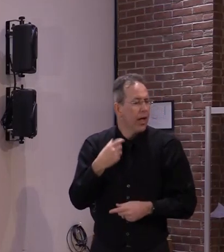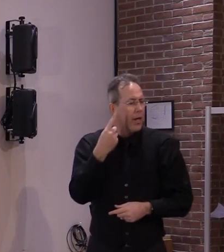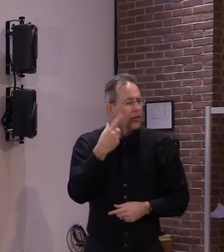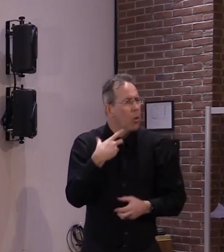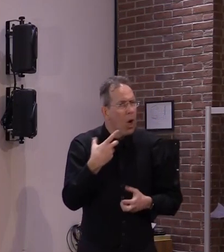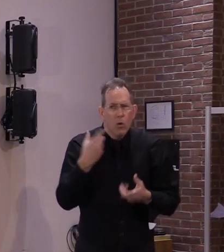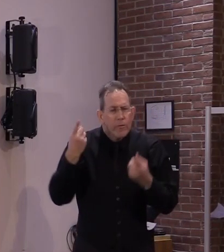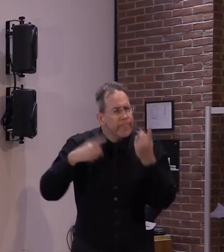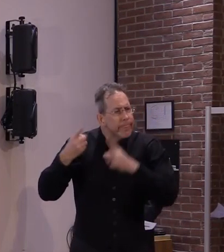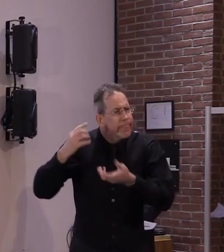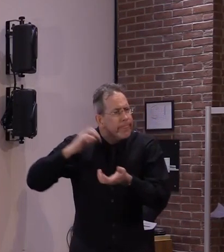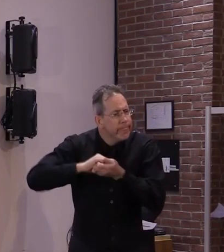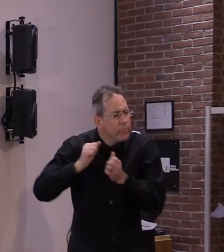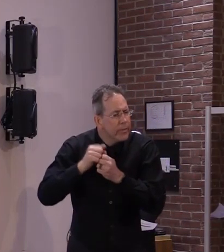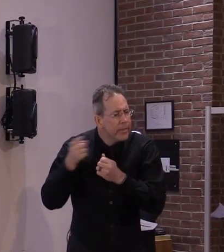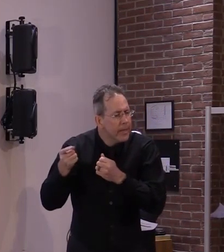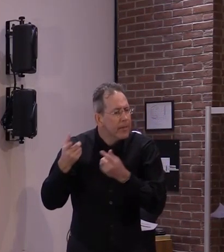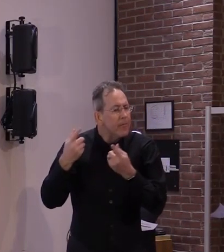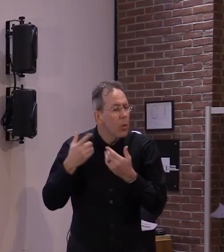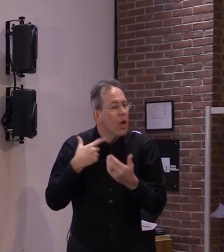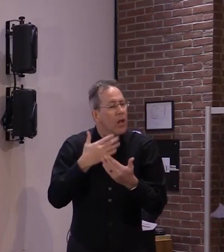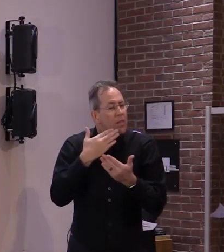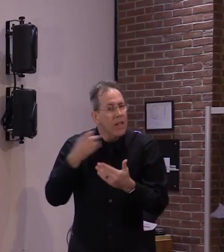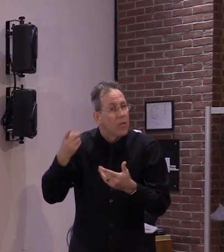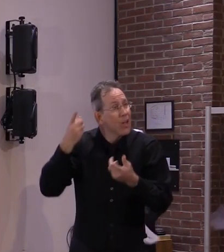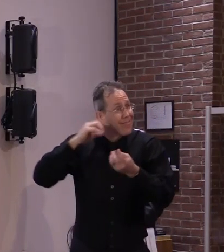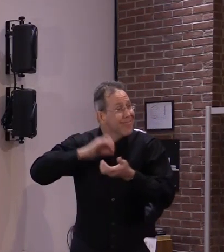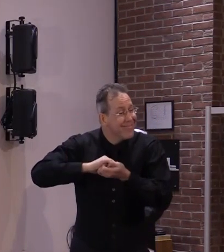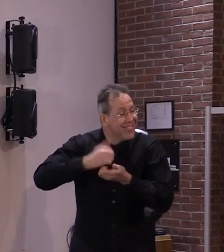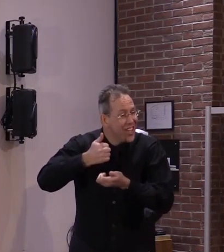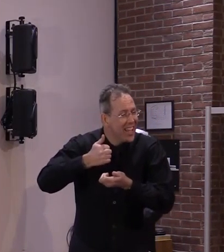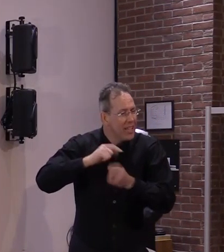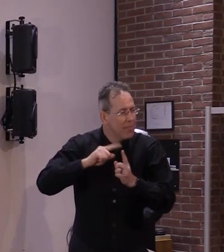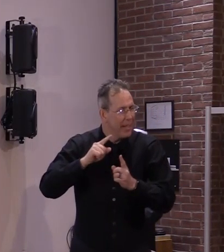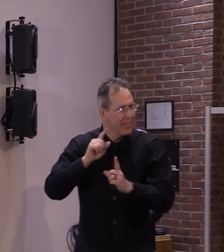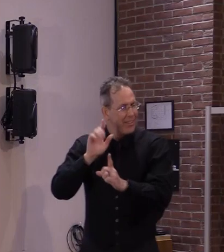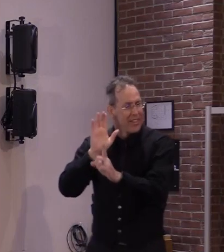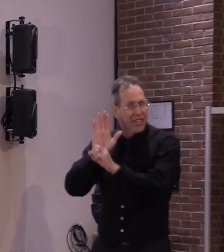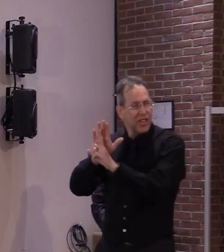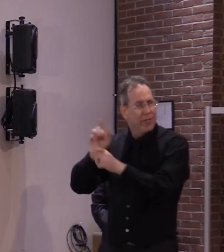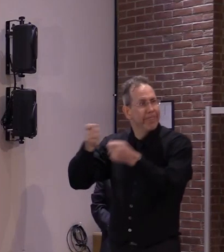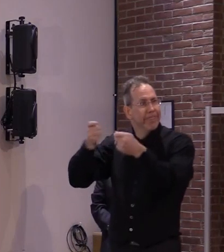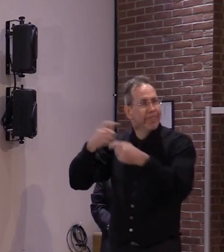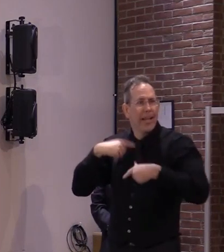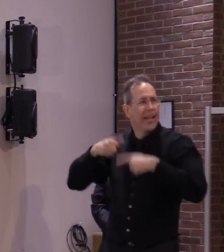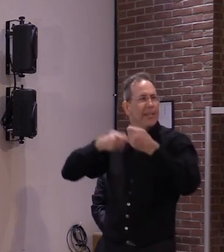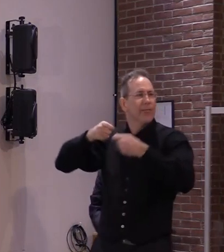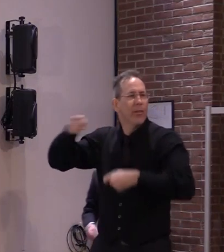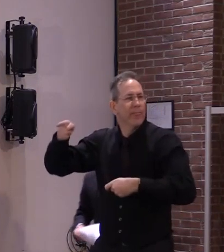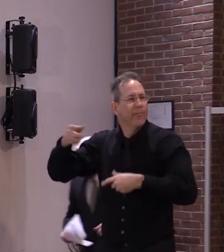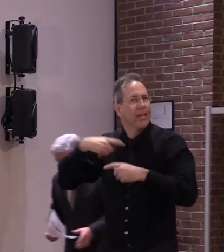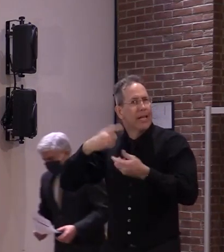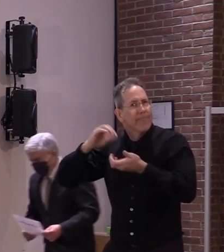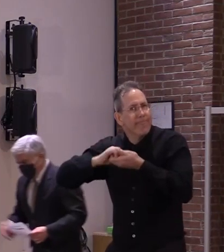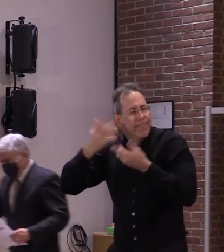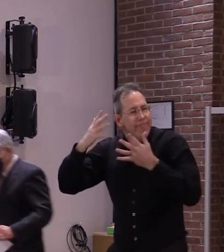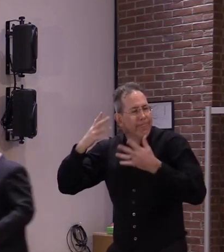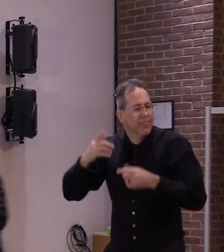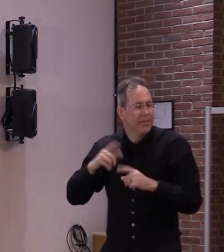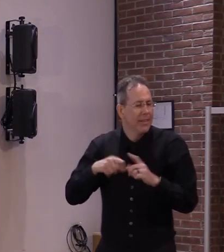that. But the way we're doing it now with our age banding is working.